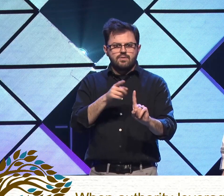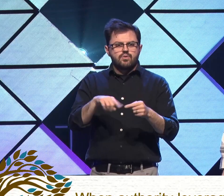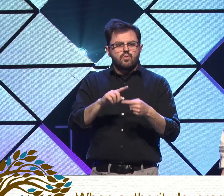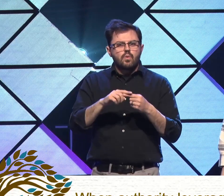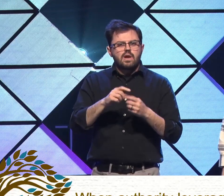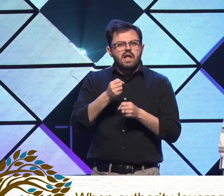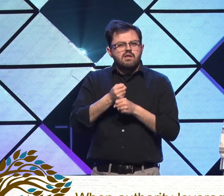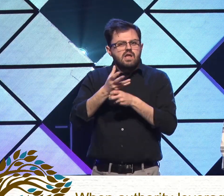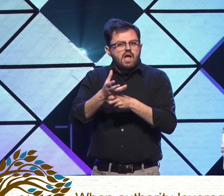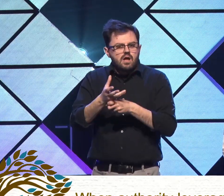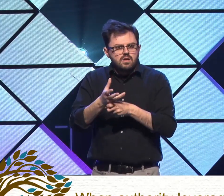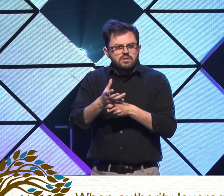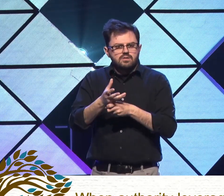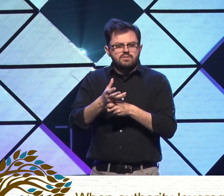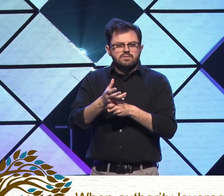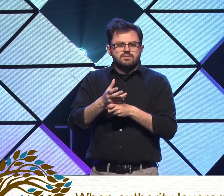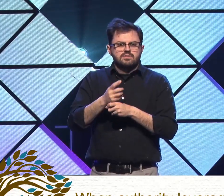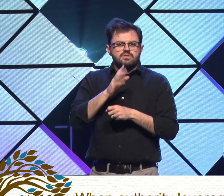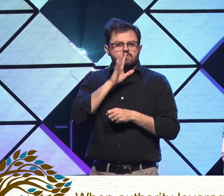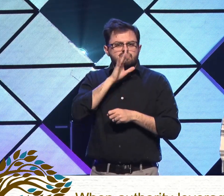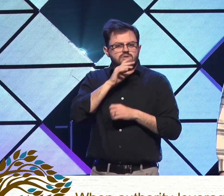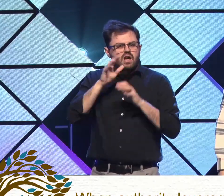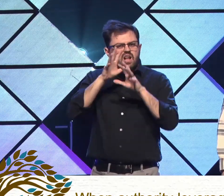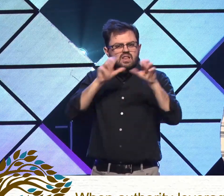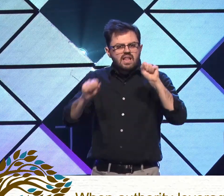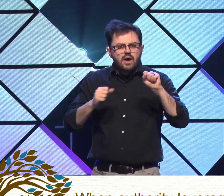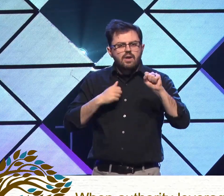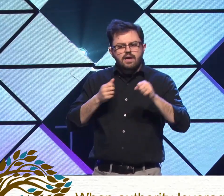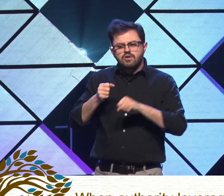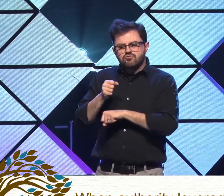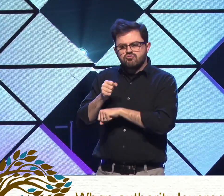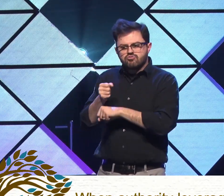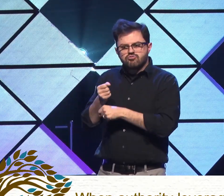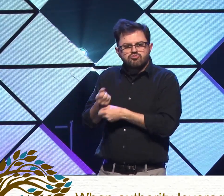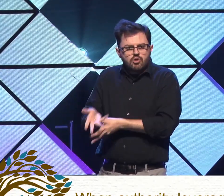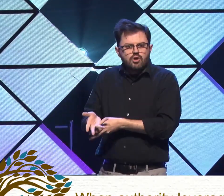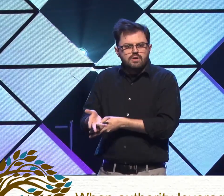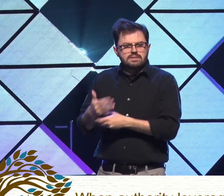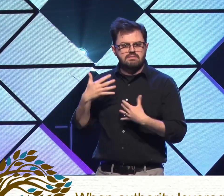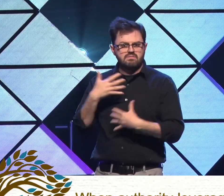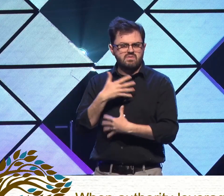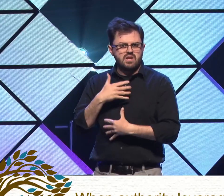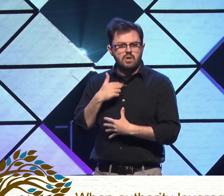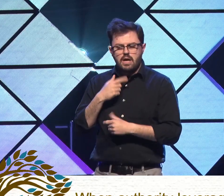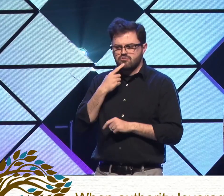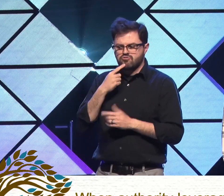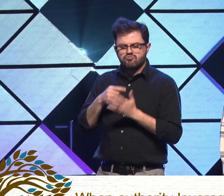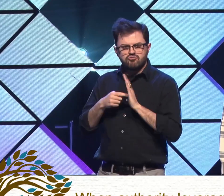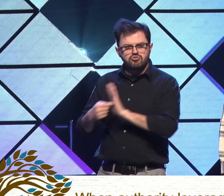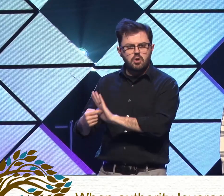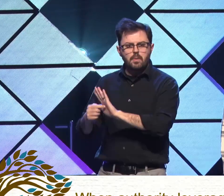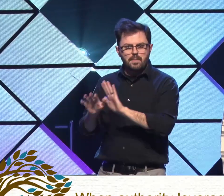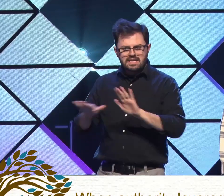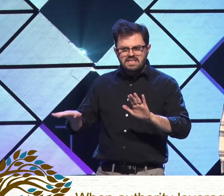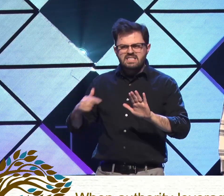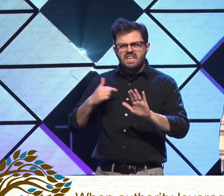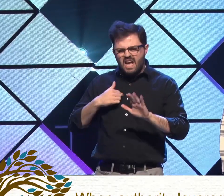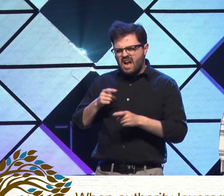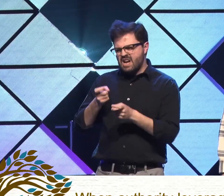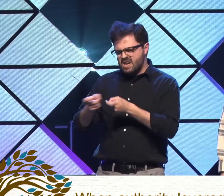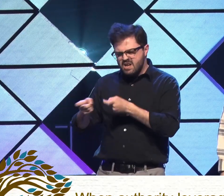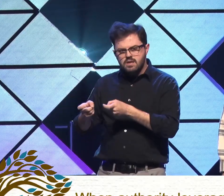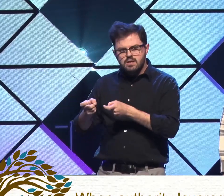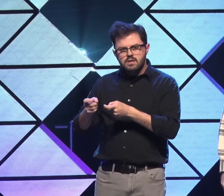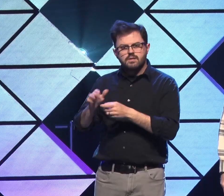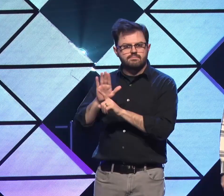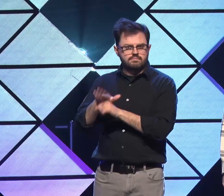induce fear, I can leverage that I'm the one in charge, that I'm the one in control, right? My parenting becomes oppressive. And